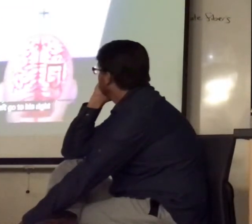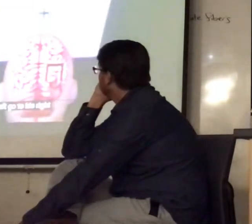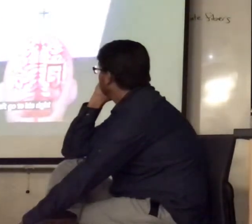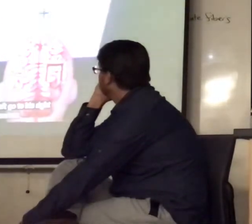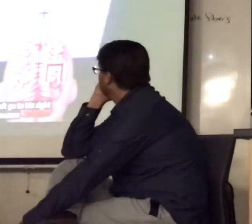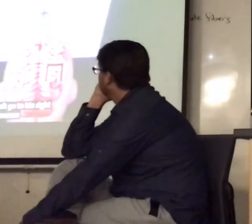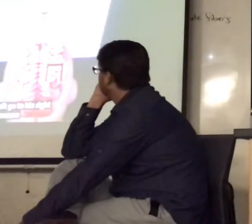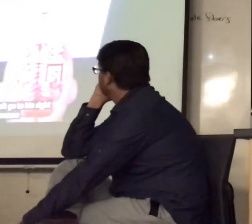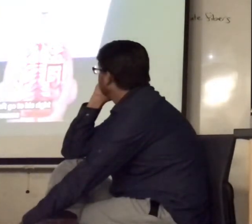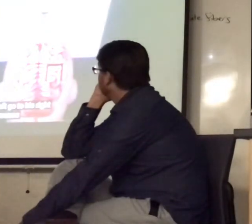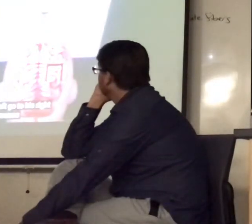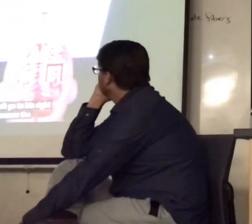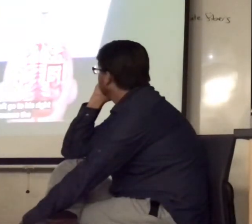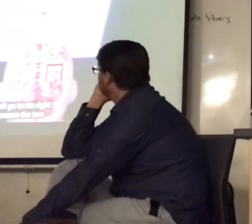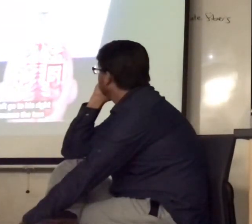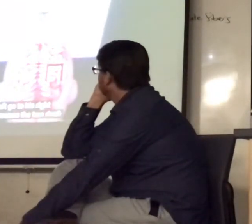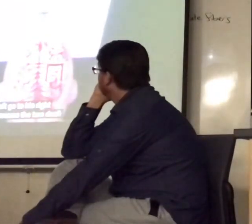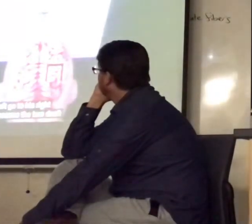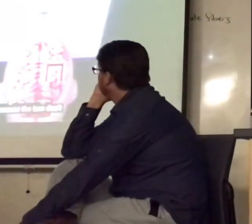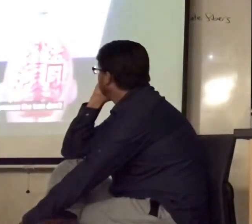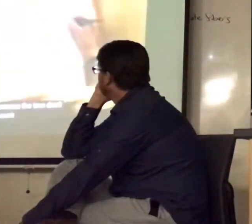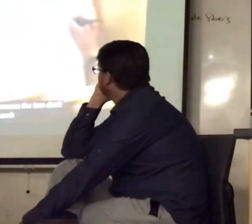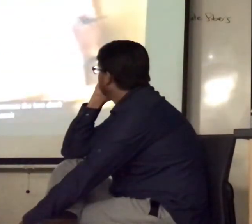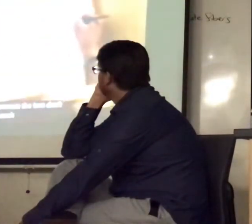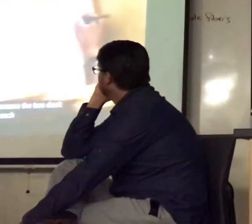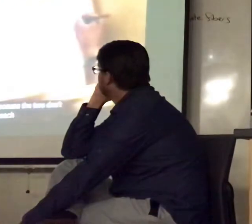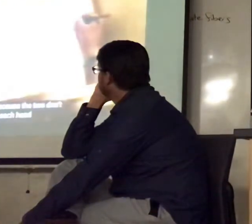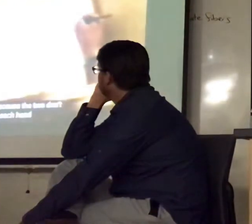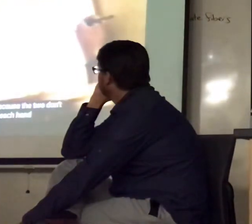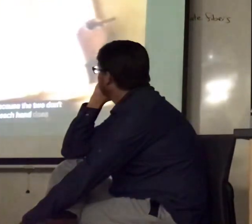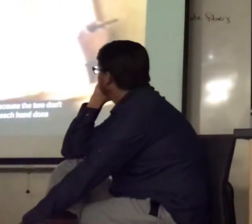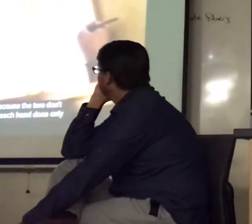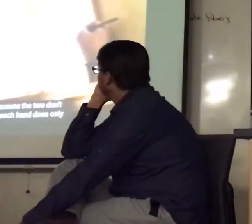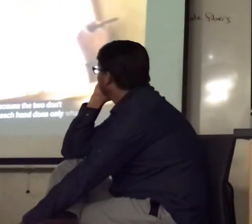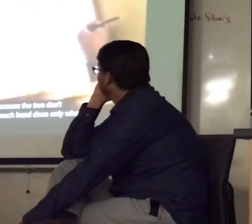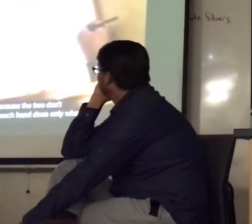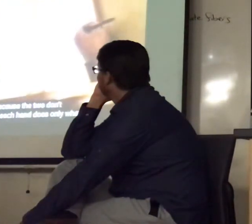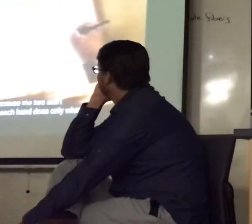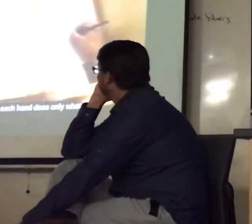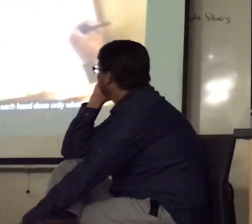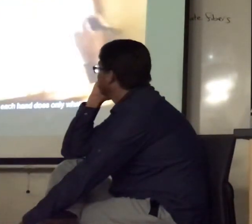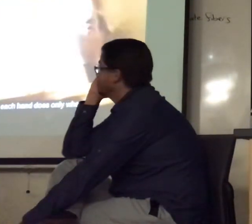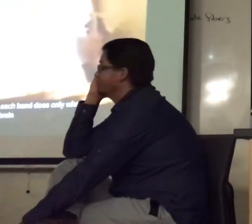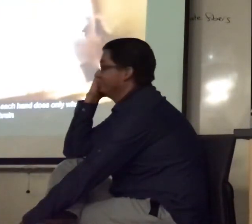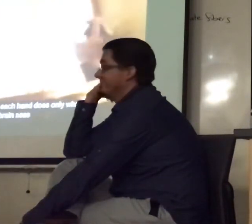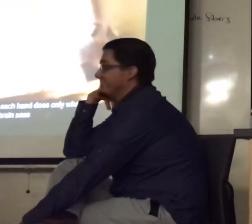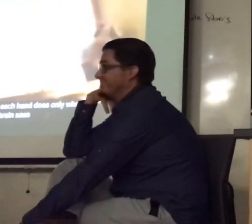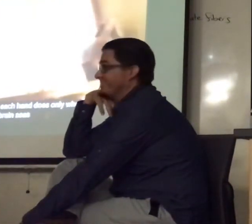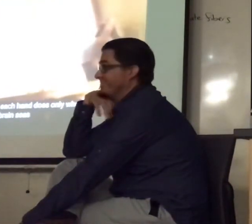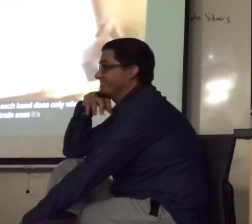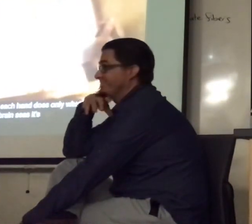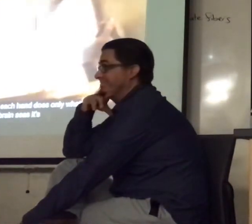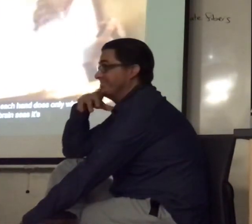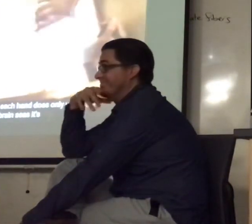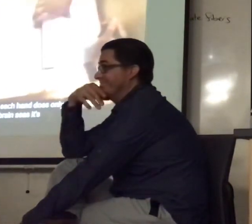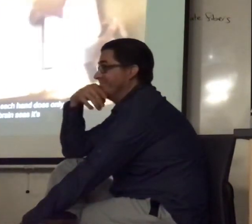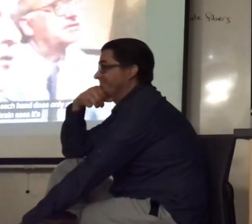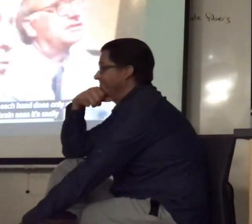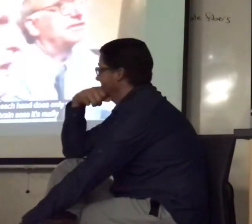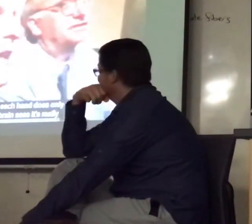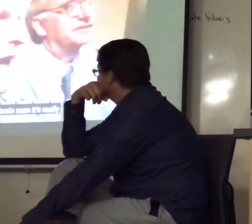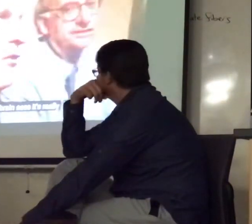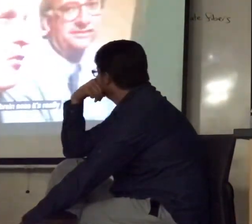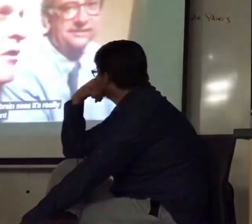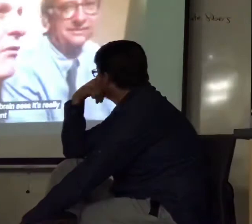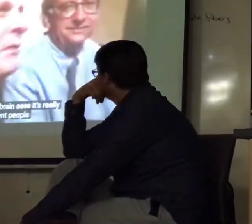right hemisphere. Because the two don't communicate, each hand does only what its half of the brain sees. Wow, look at that.